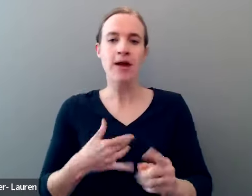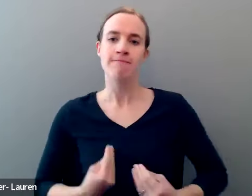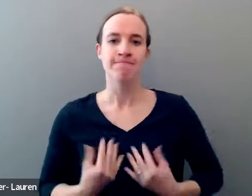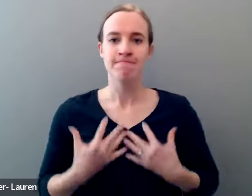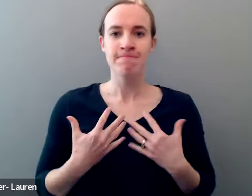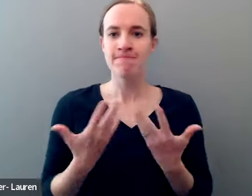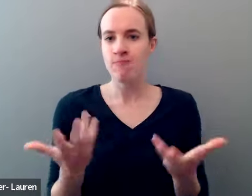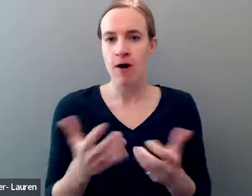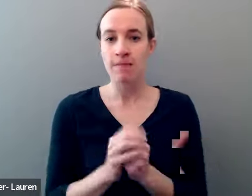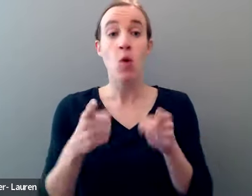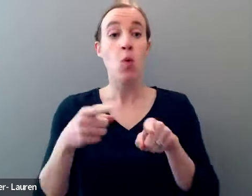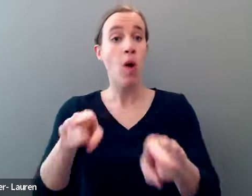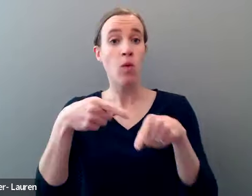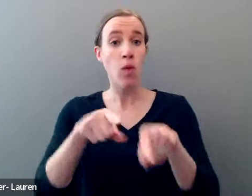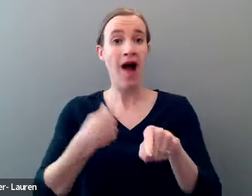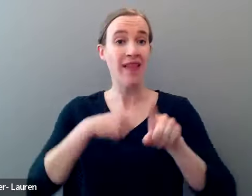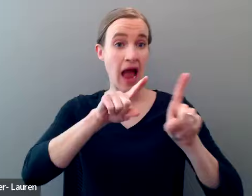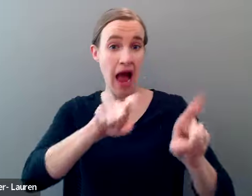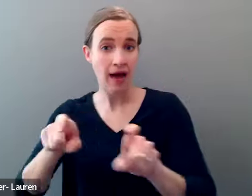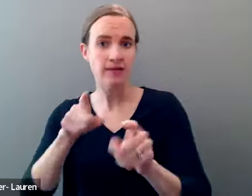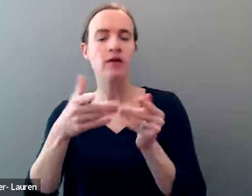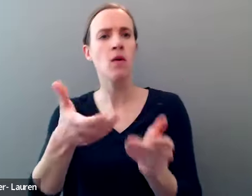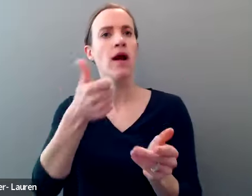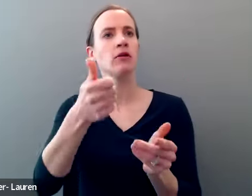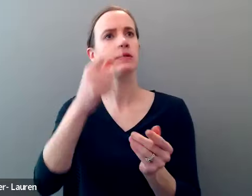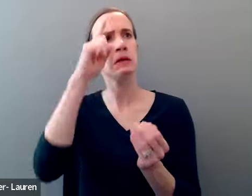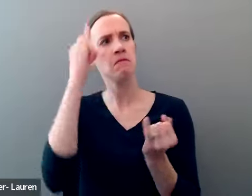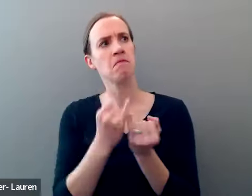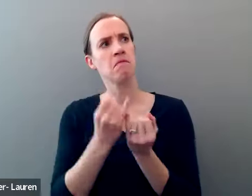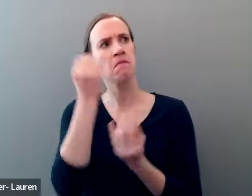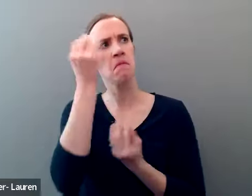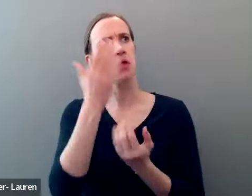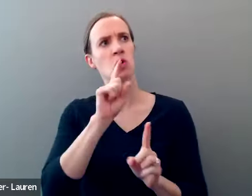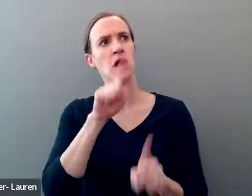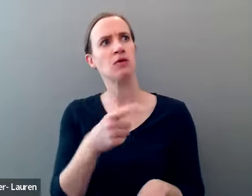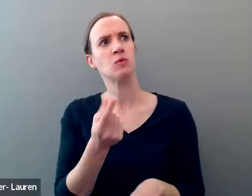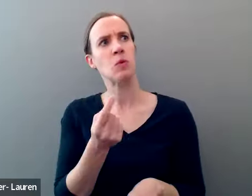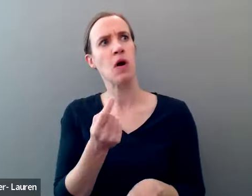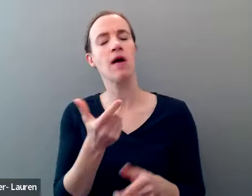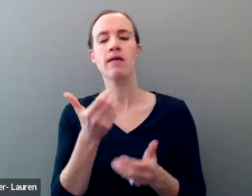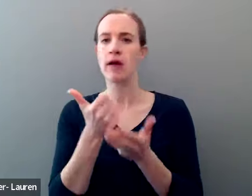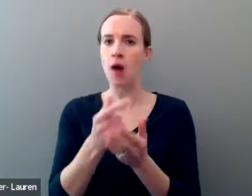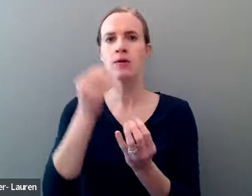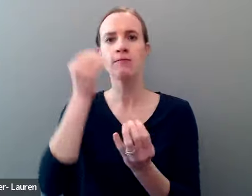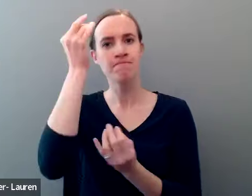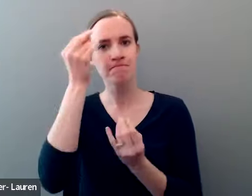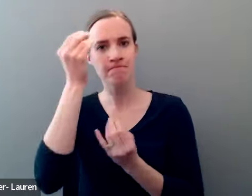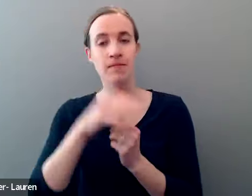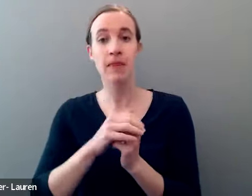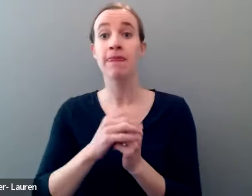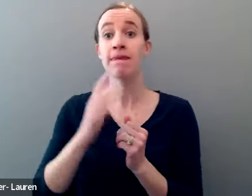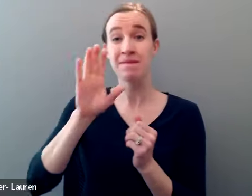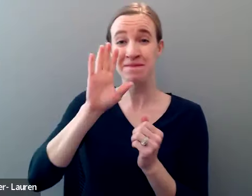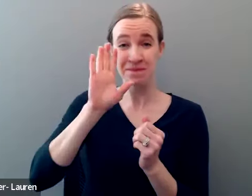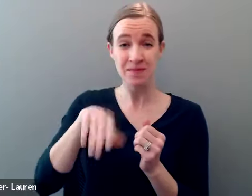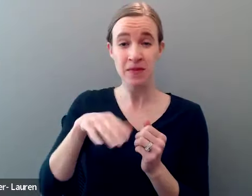to think about them, and to really kind of connect, because each moment in our